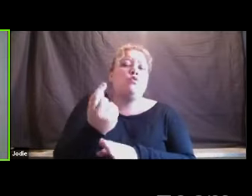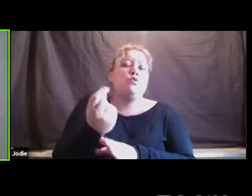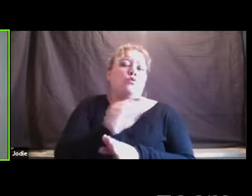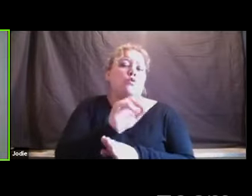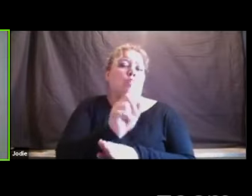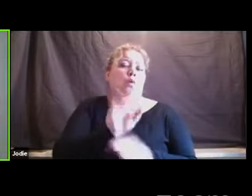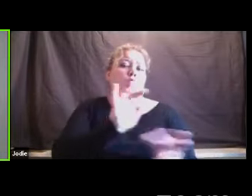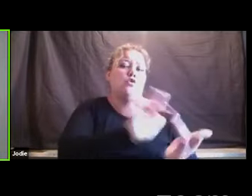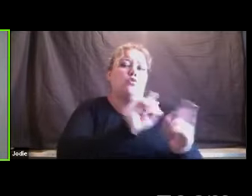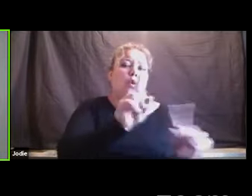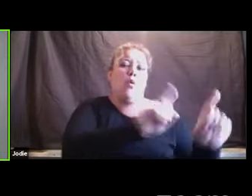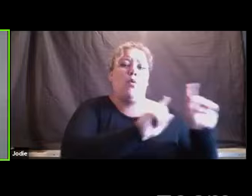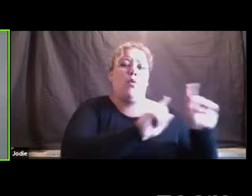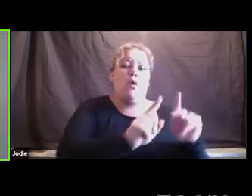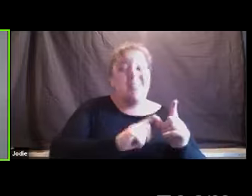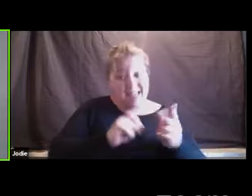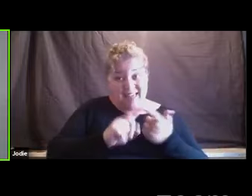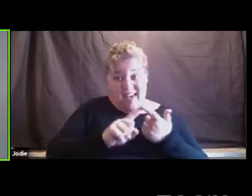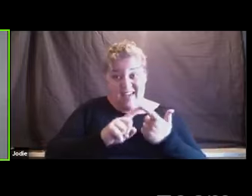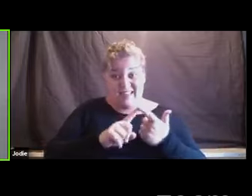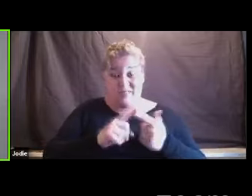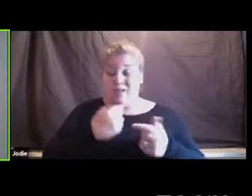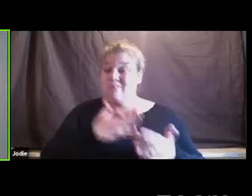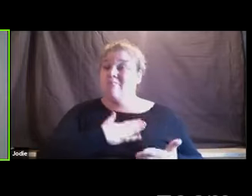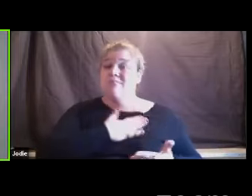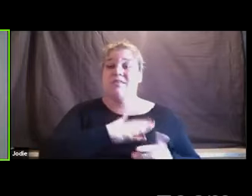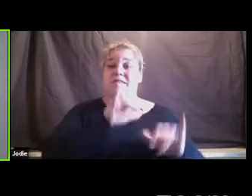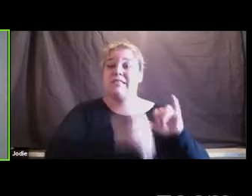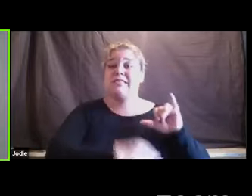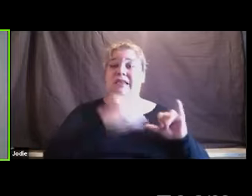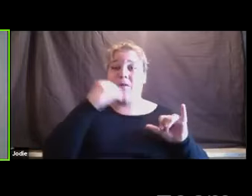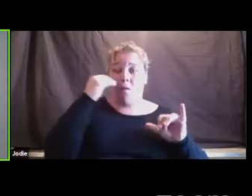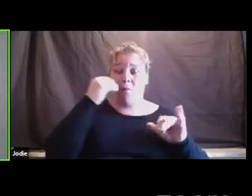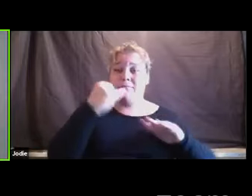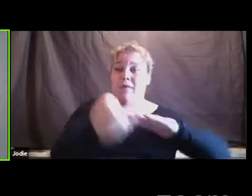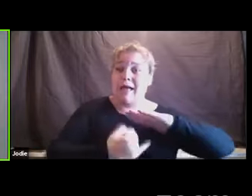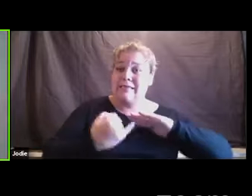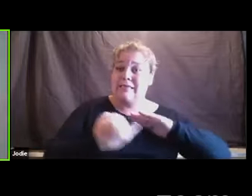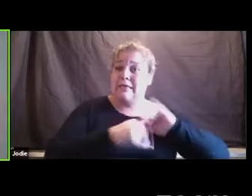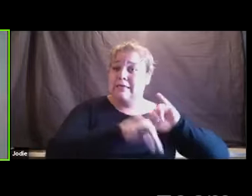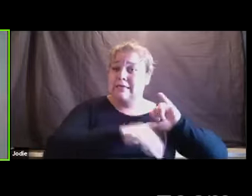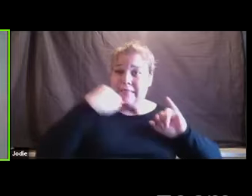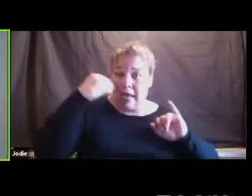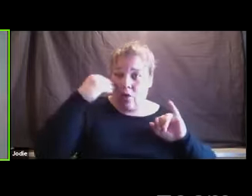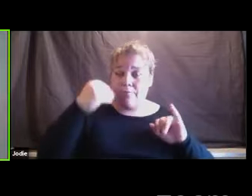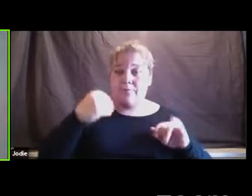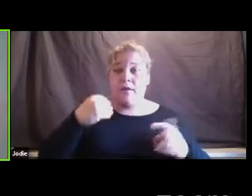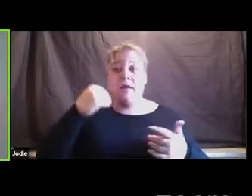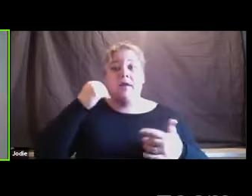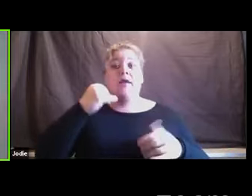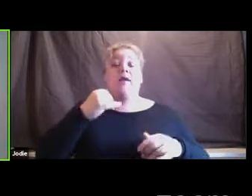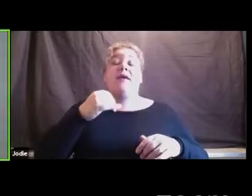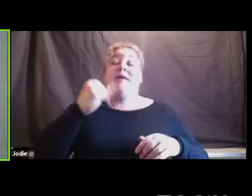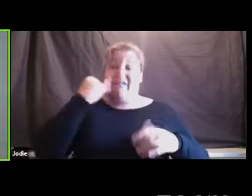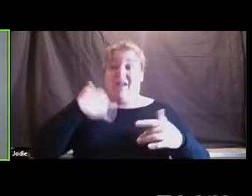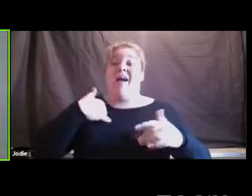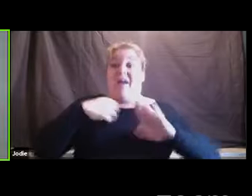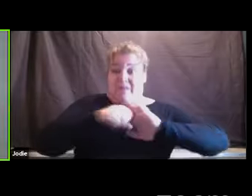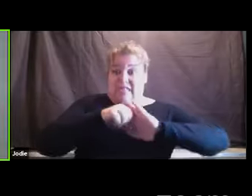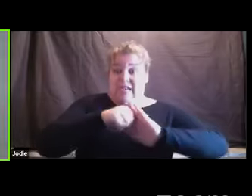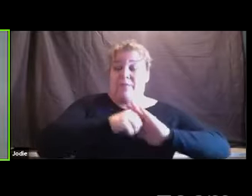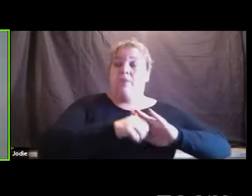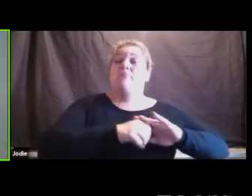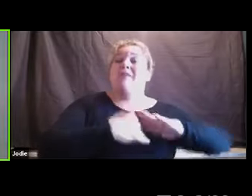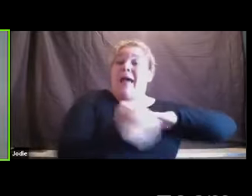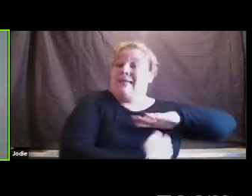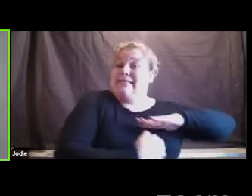stay home. If they have symptoms, that's isolation. If they have no symptoms, that's quarantine. And again,